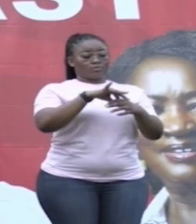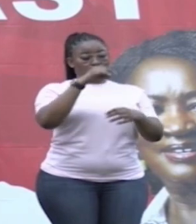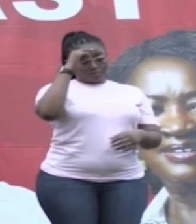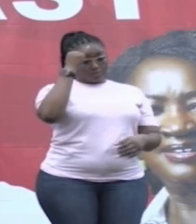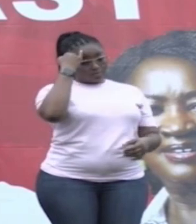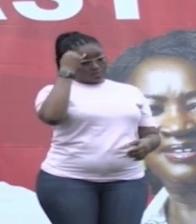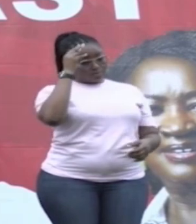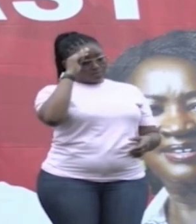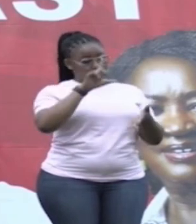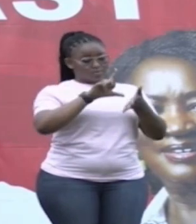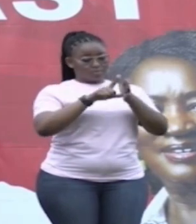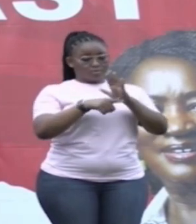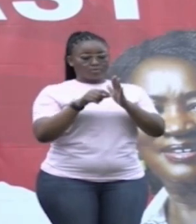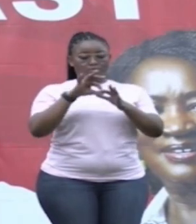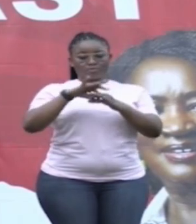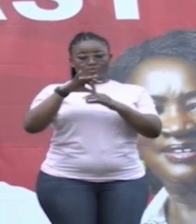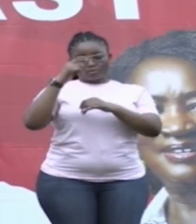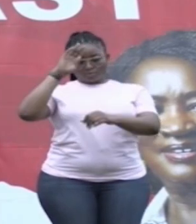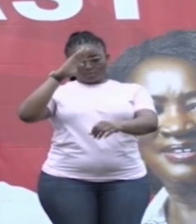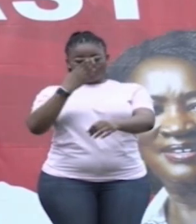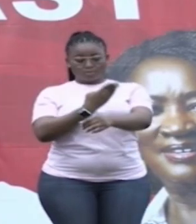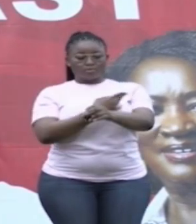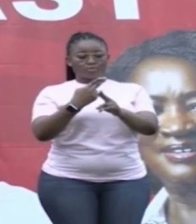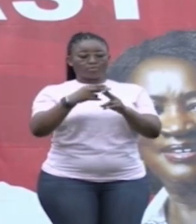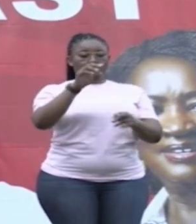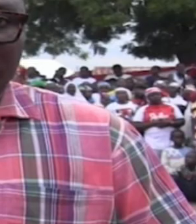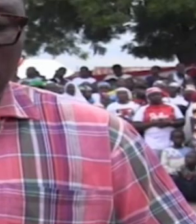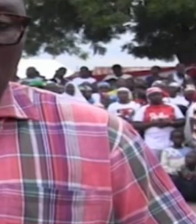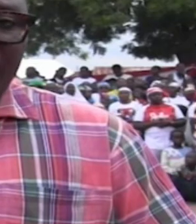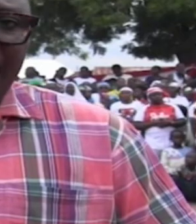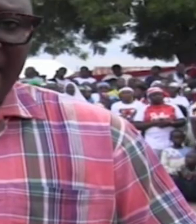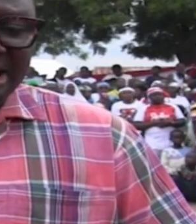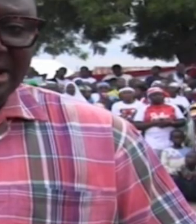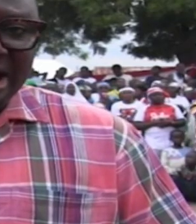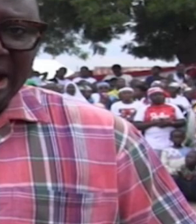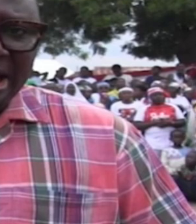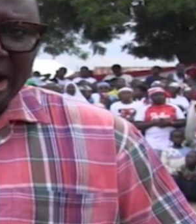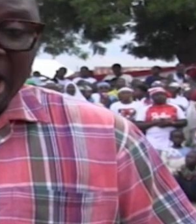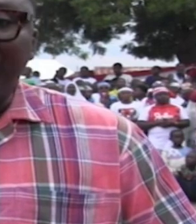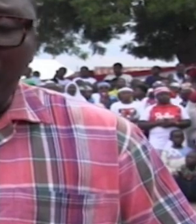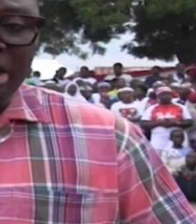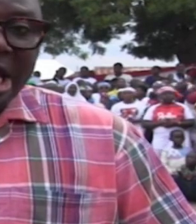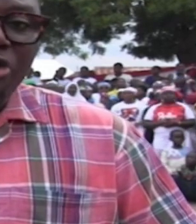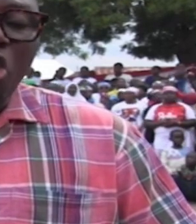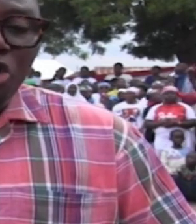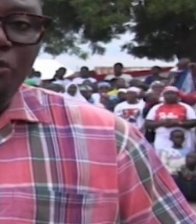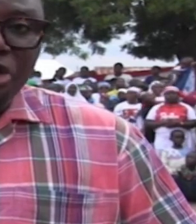Jema, Meba and Emmanuel Kwekubuam. John Mahama is seeking